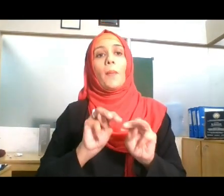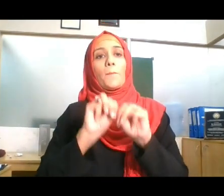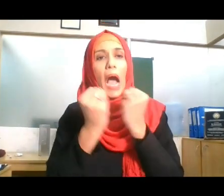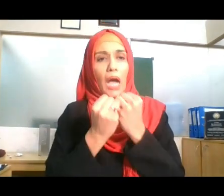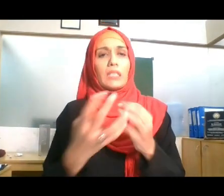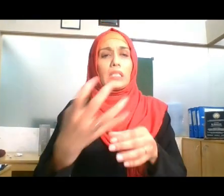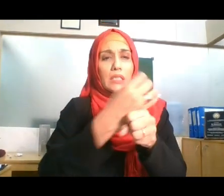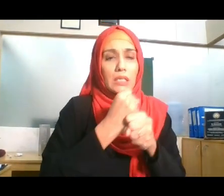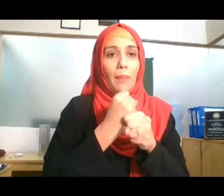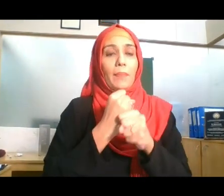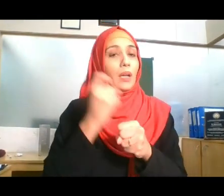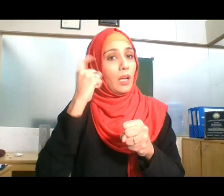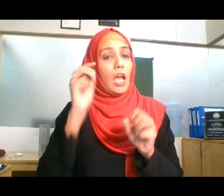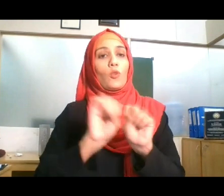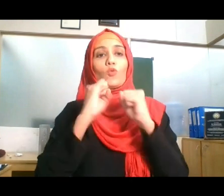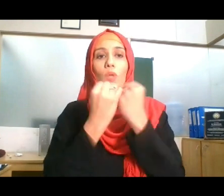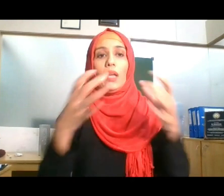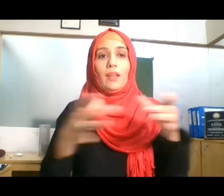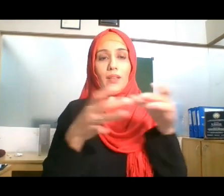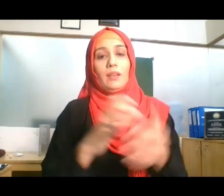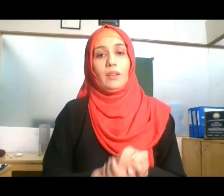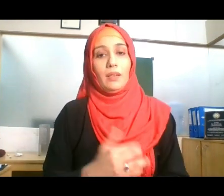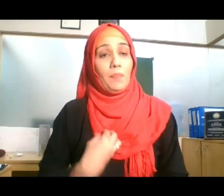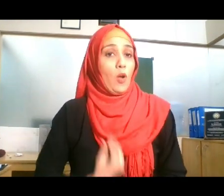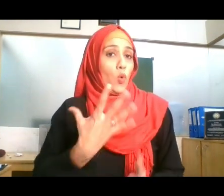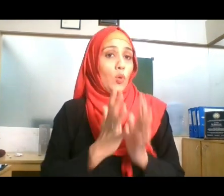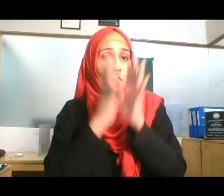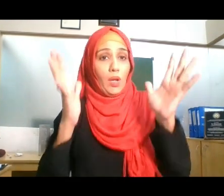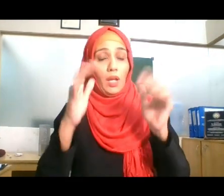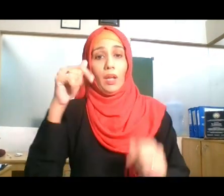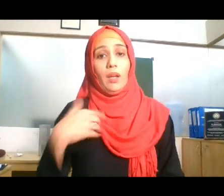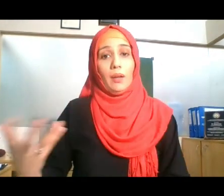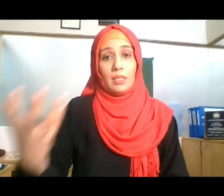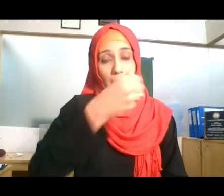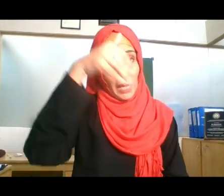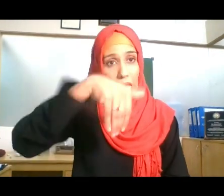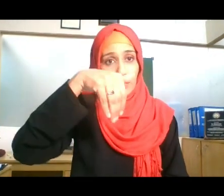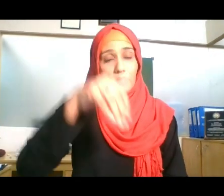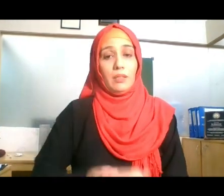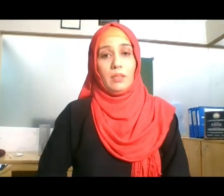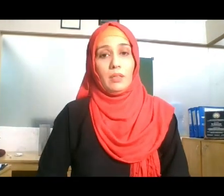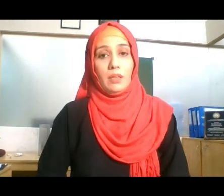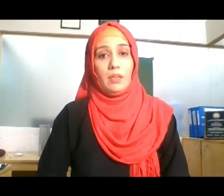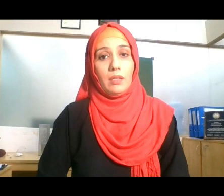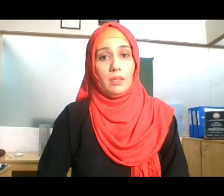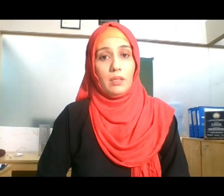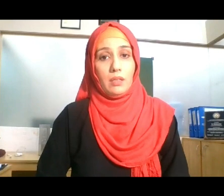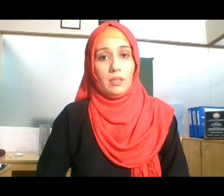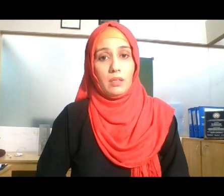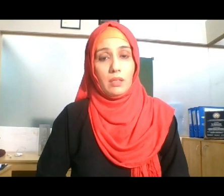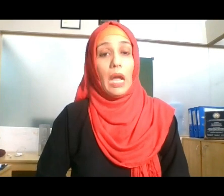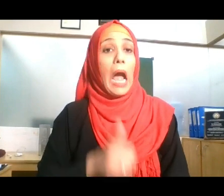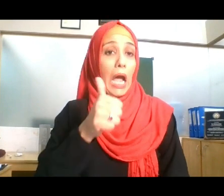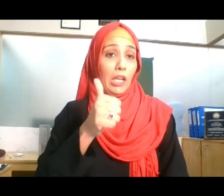cultural sector of our society. And I'm so happy that we all are here to work for the good cause,